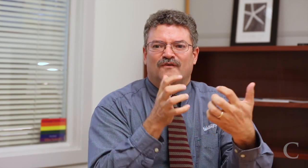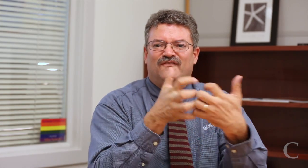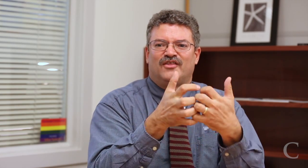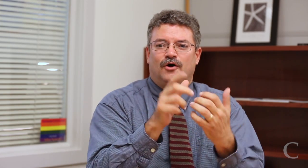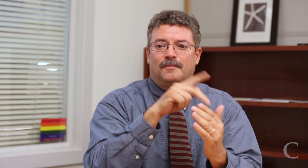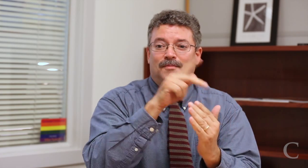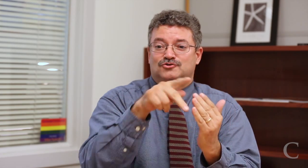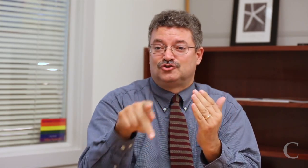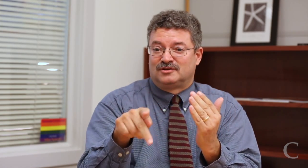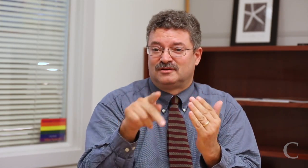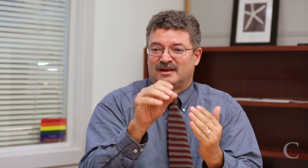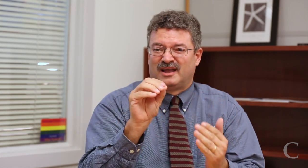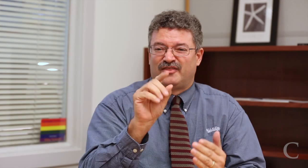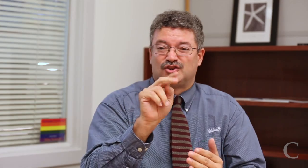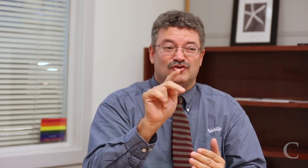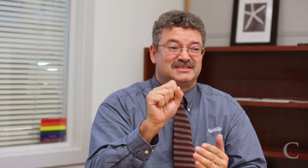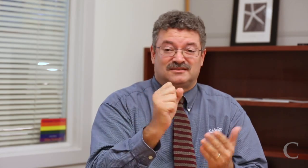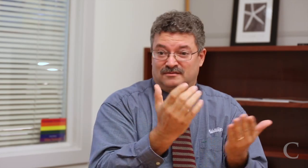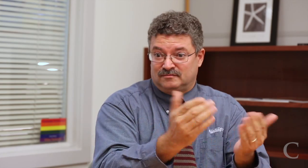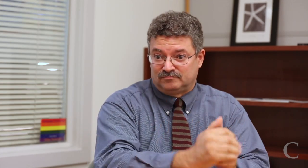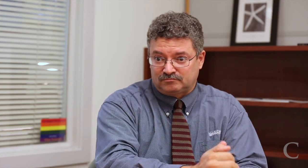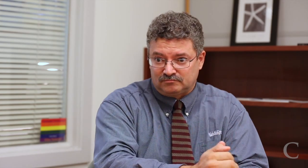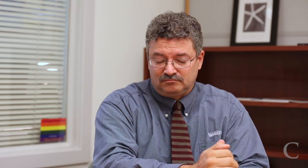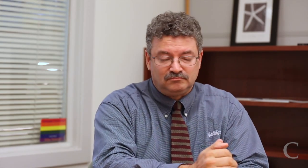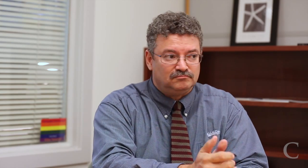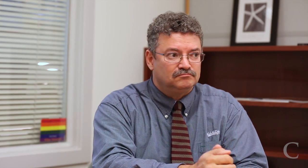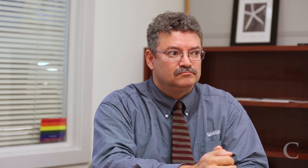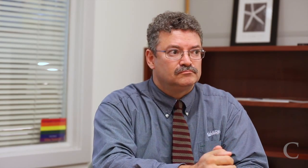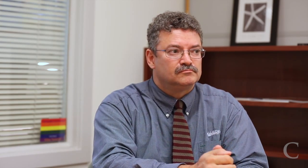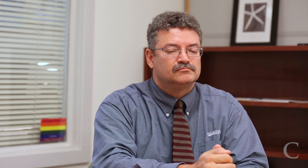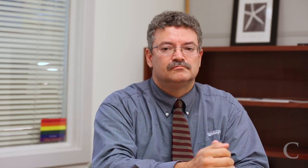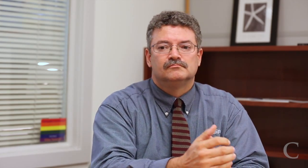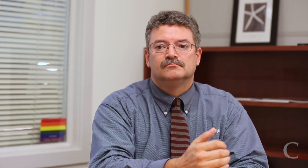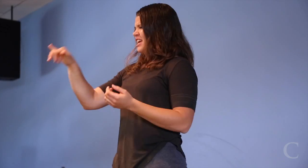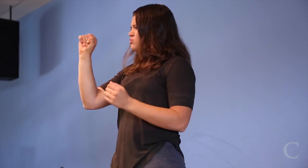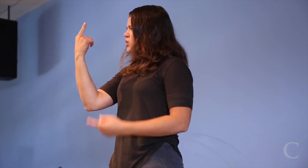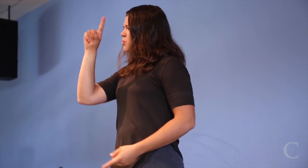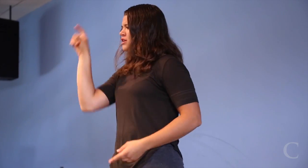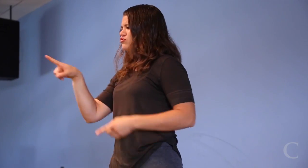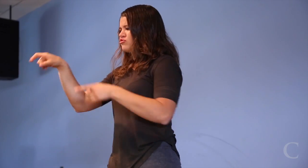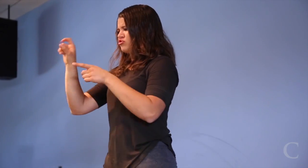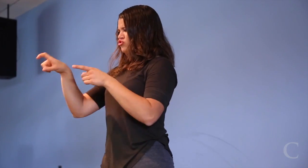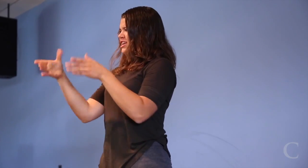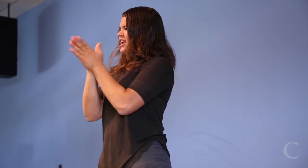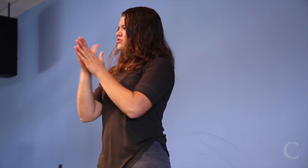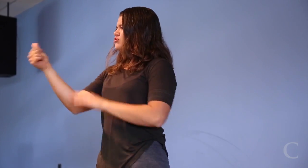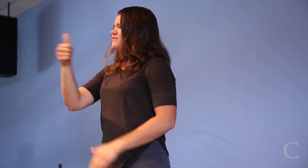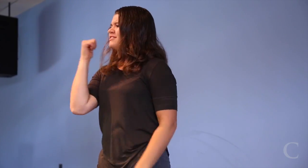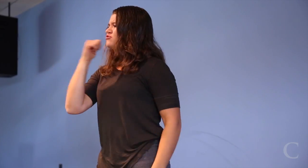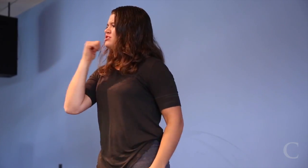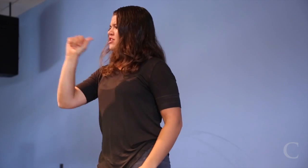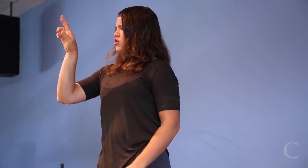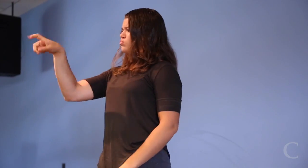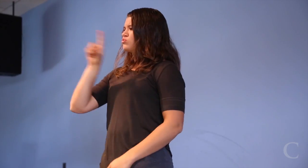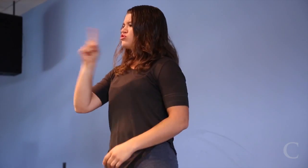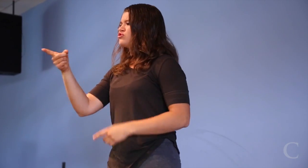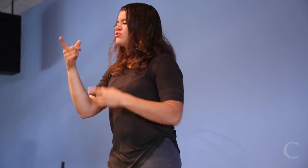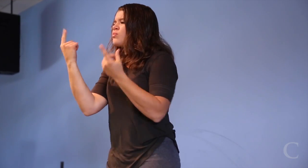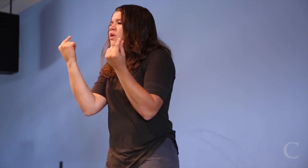and they had to change to fit the population as well as the trends. And today we're asking you are you